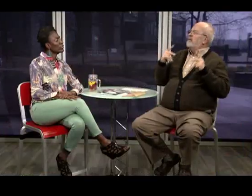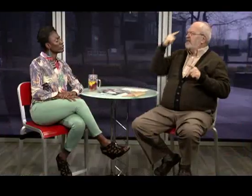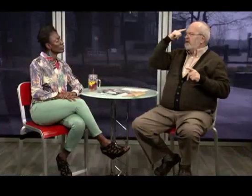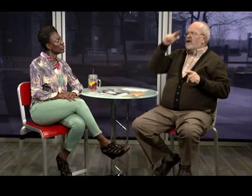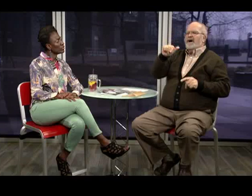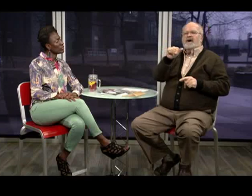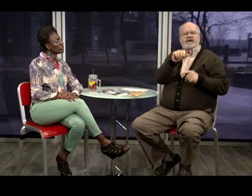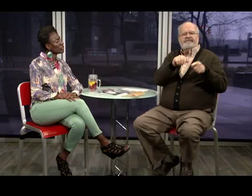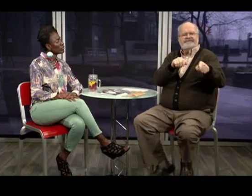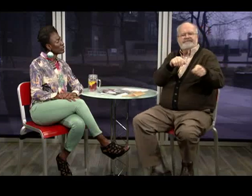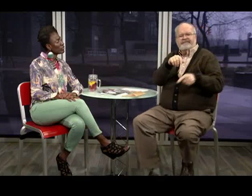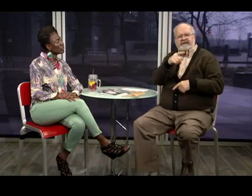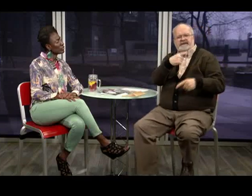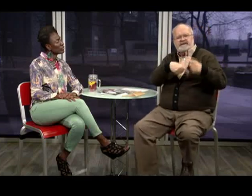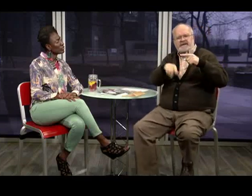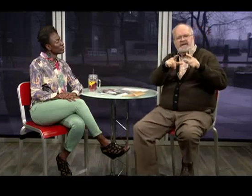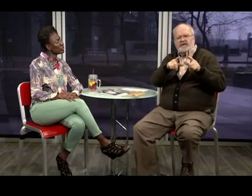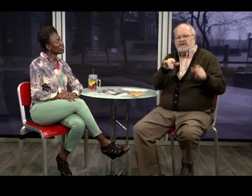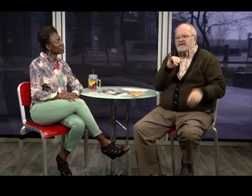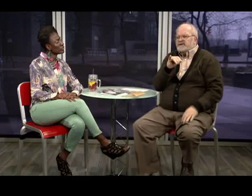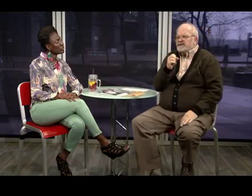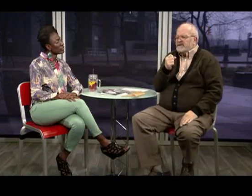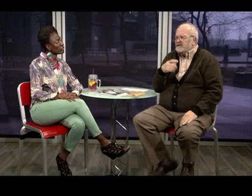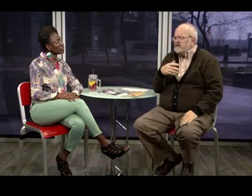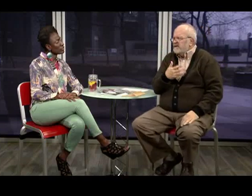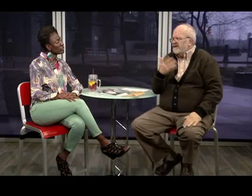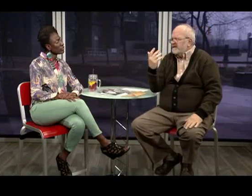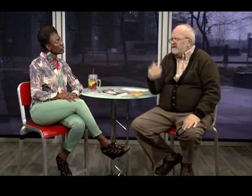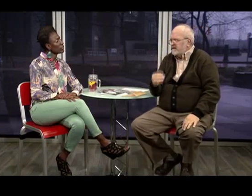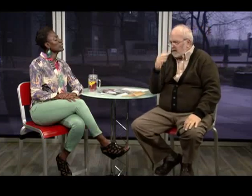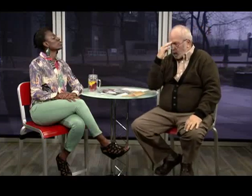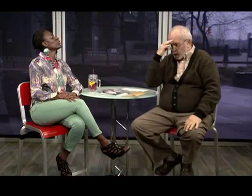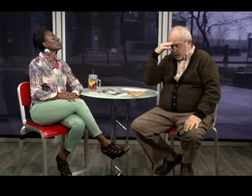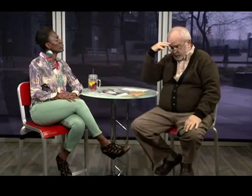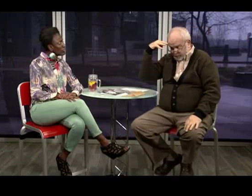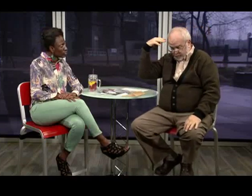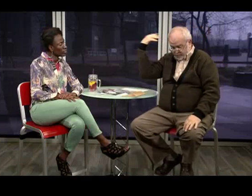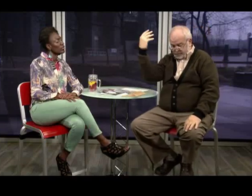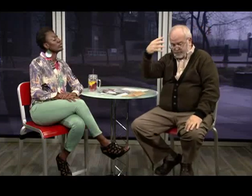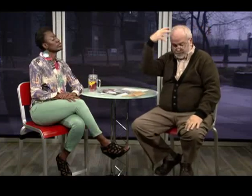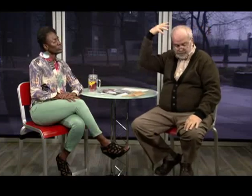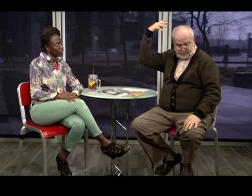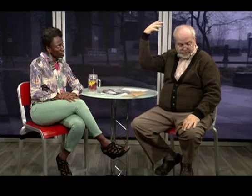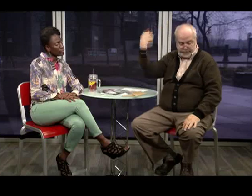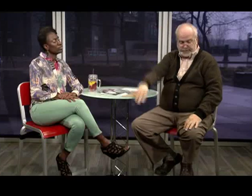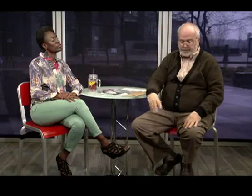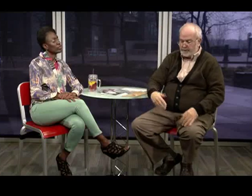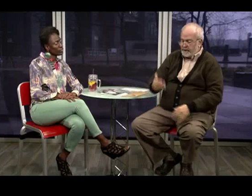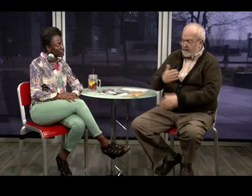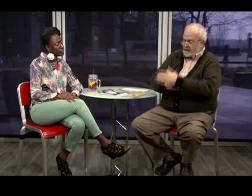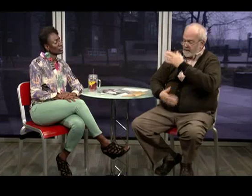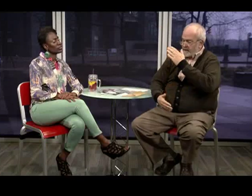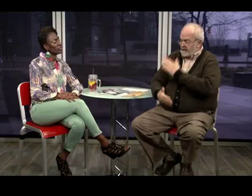ASL is a true language. But previously, people didn't think that American Sign Language was a language. They thought it was just kind of